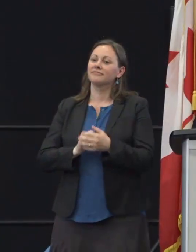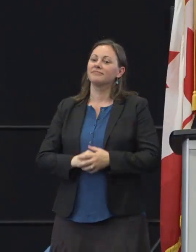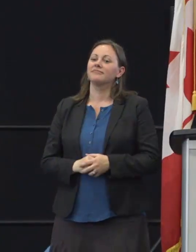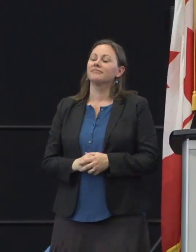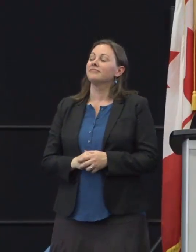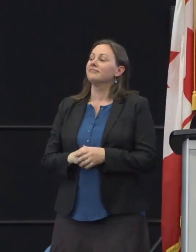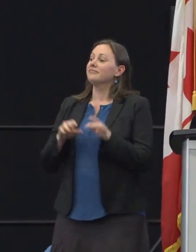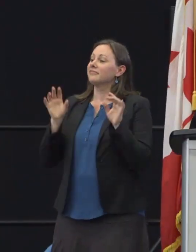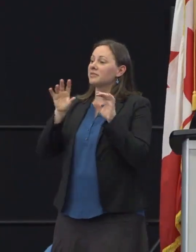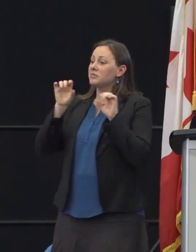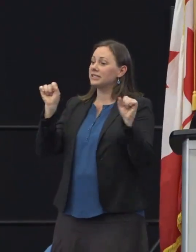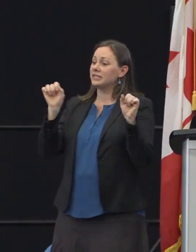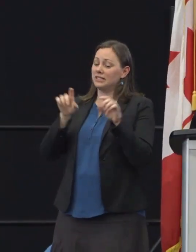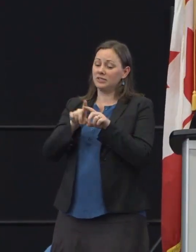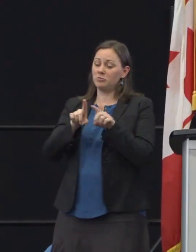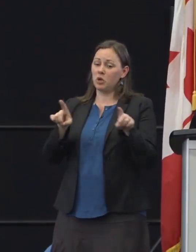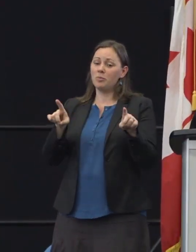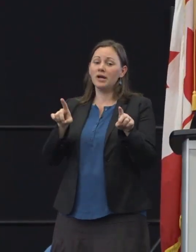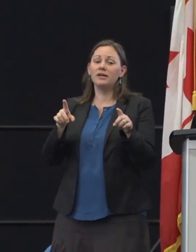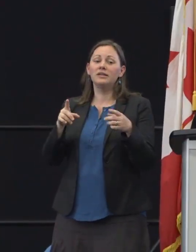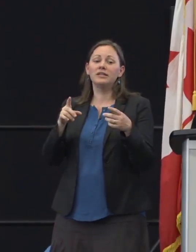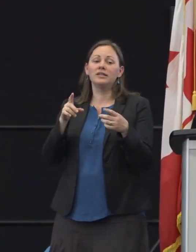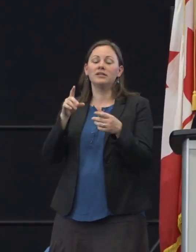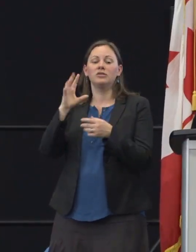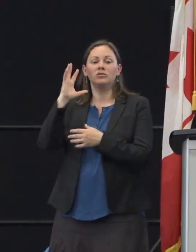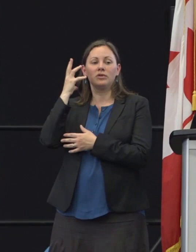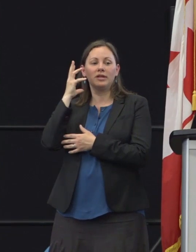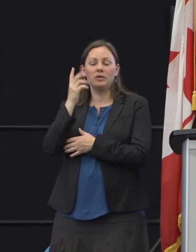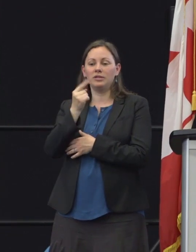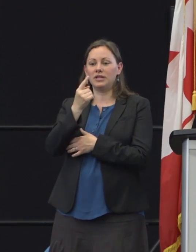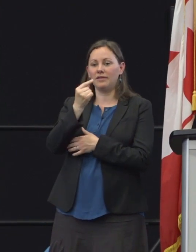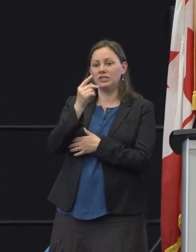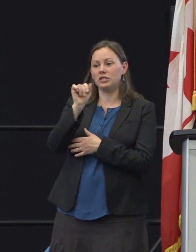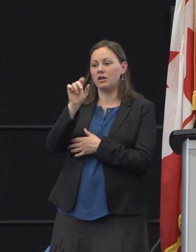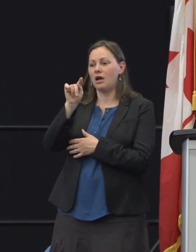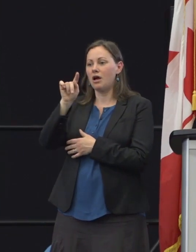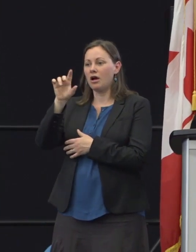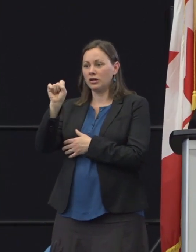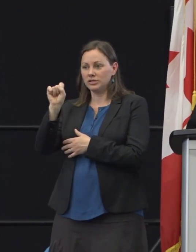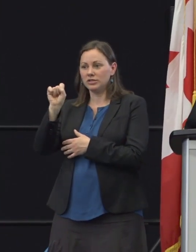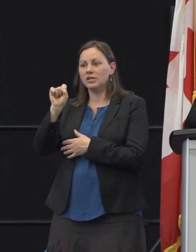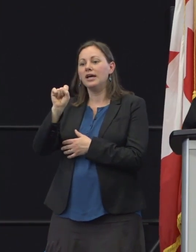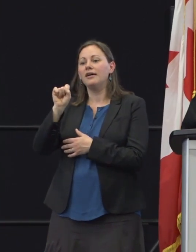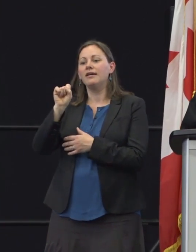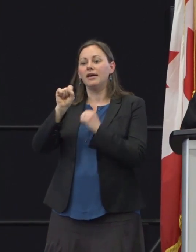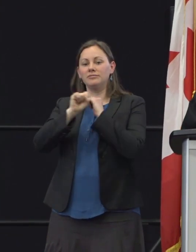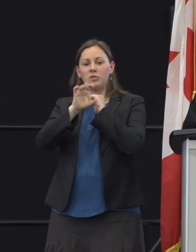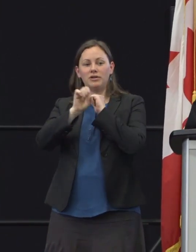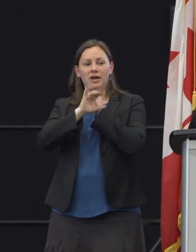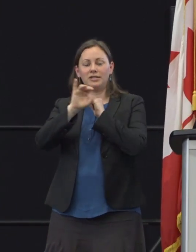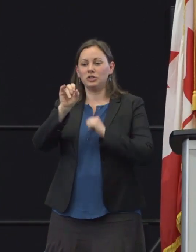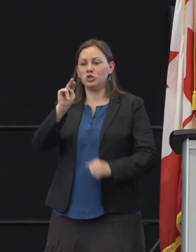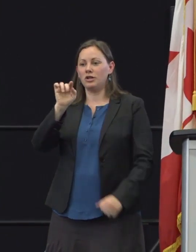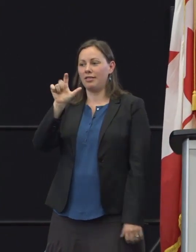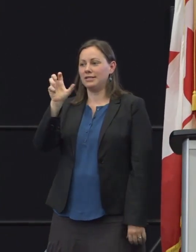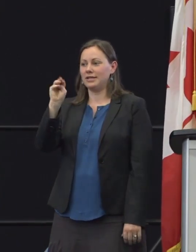Mr. President, for the Diploma in Radio and Television Arts, Broadcast Journalism.